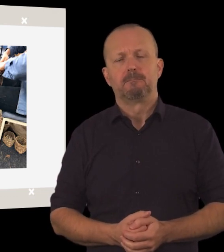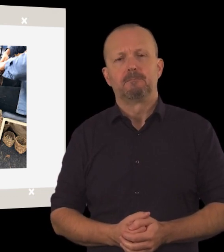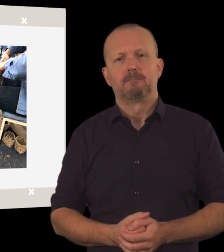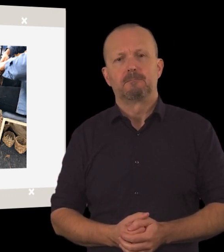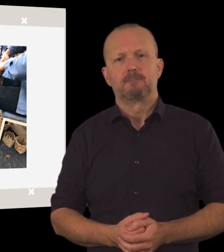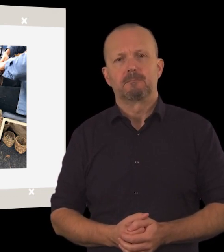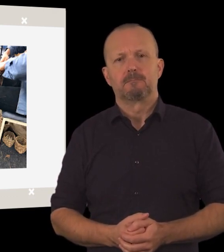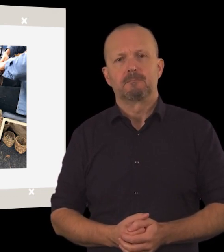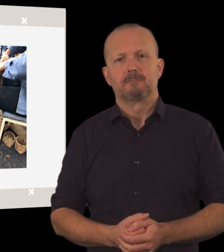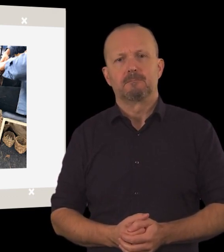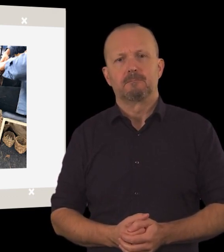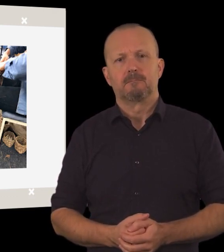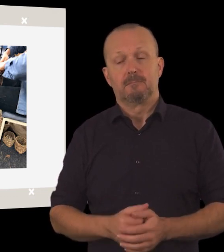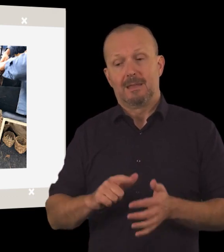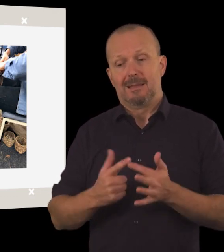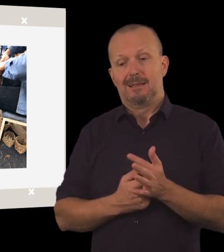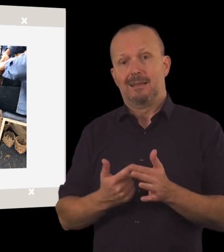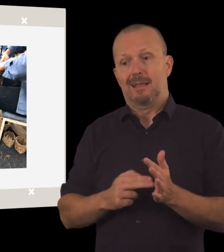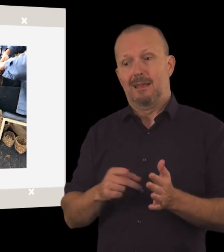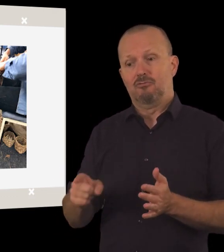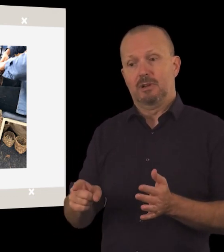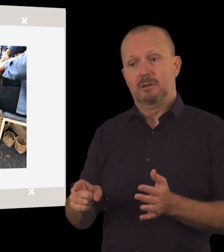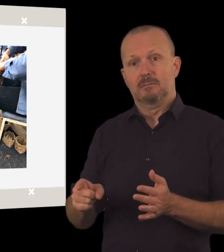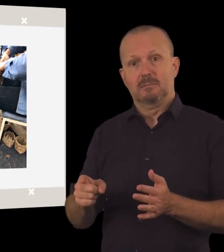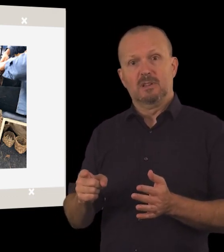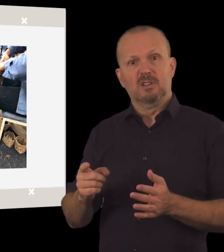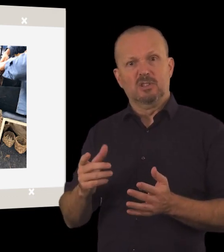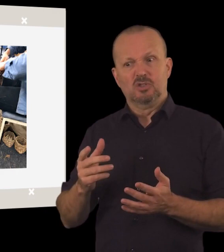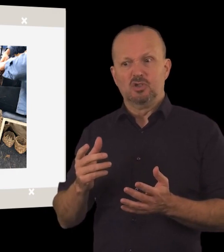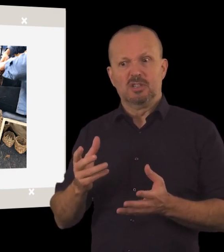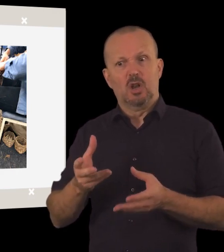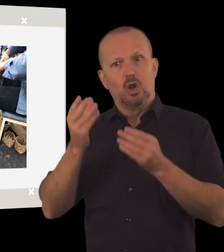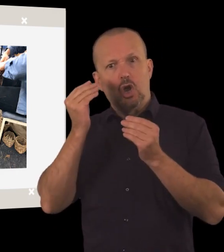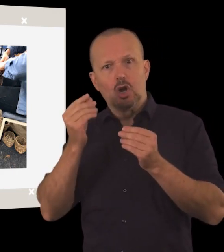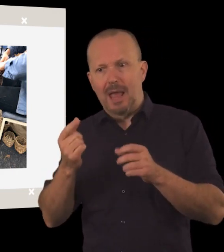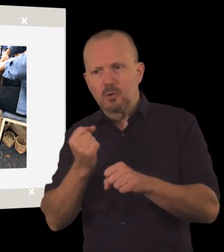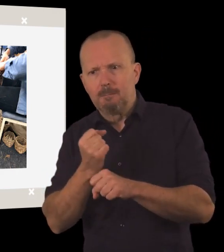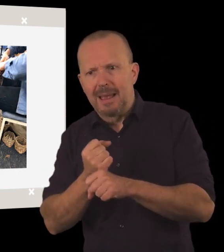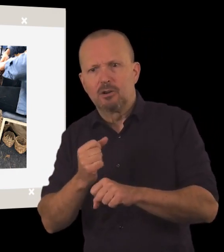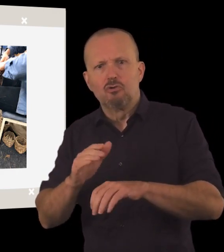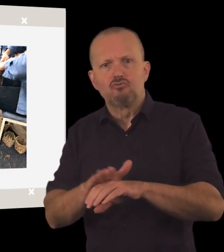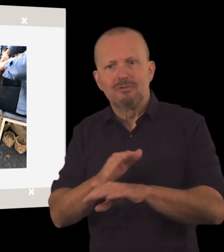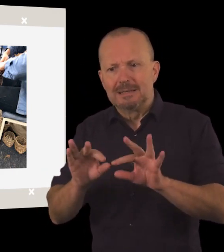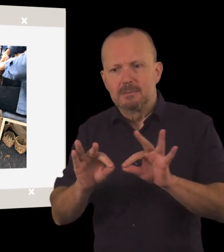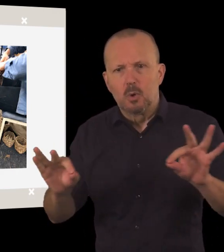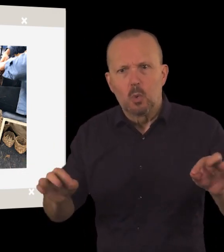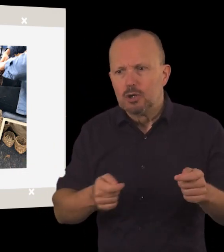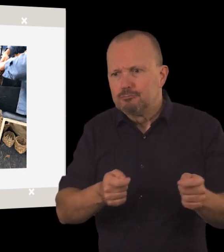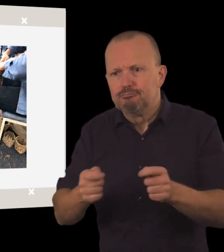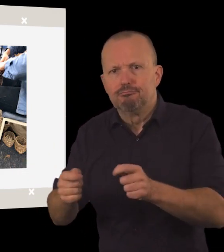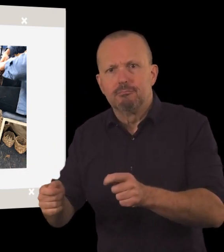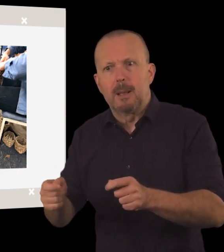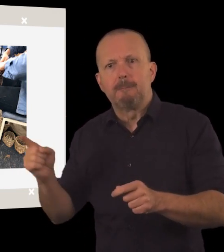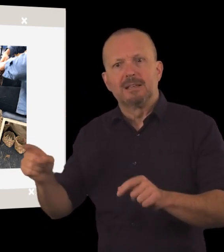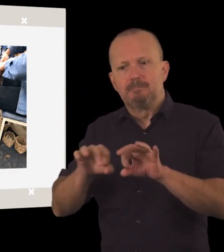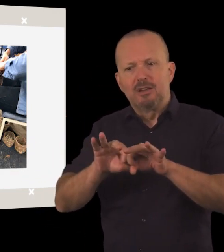She also made soap. She learnt how to sharpen whittling knives, and she enjoyed learning new craft practices and being a